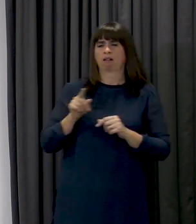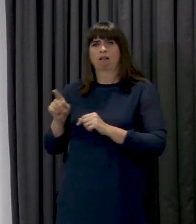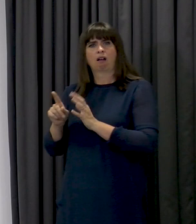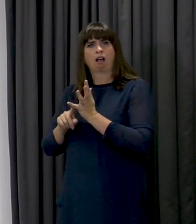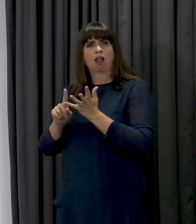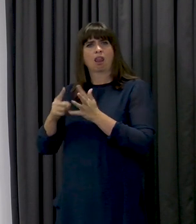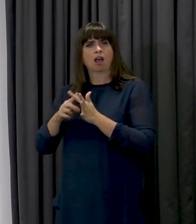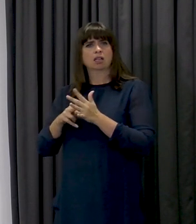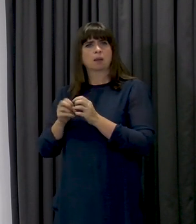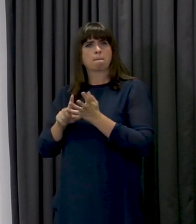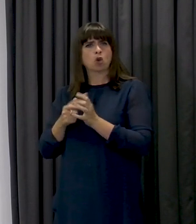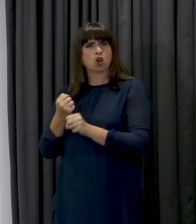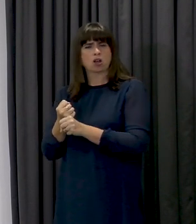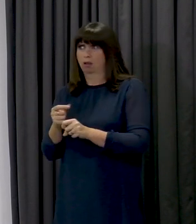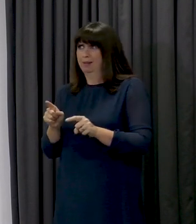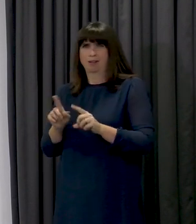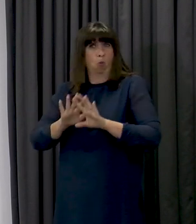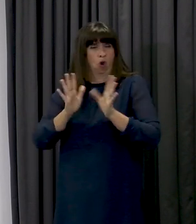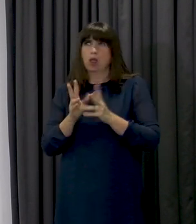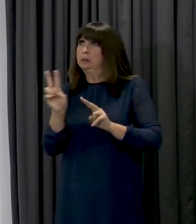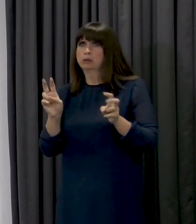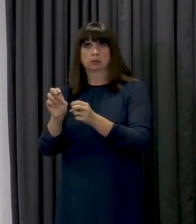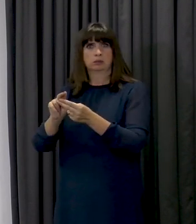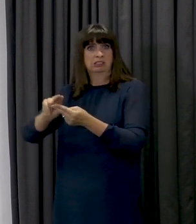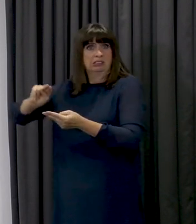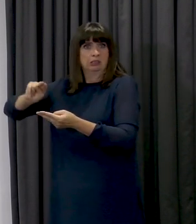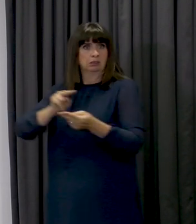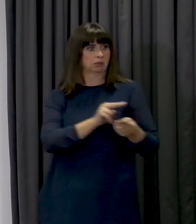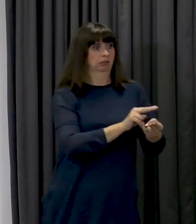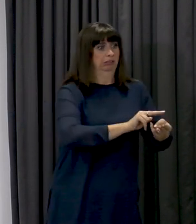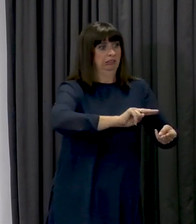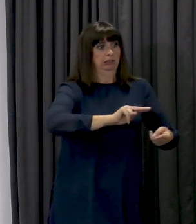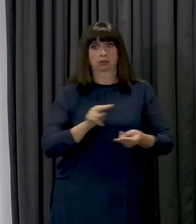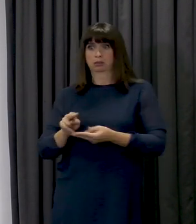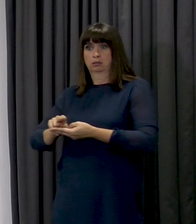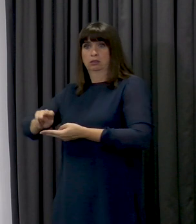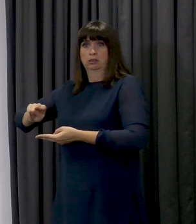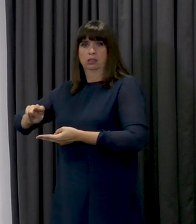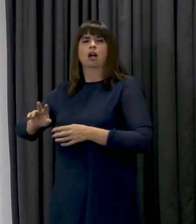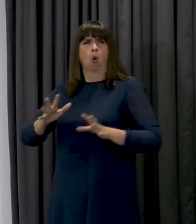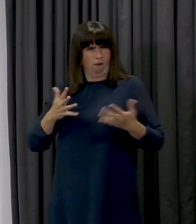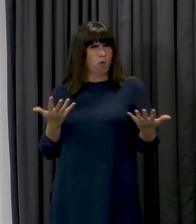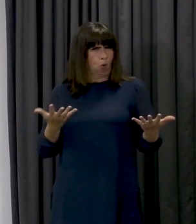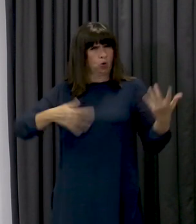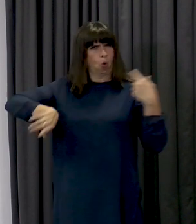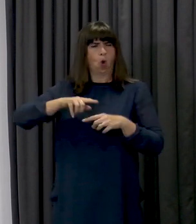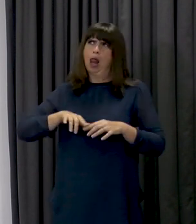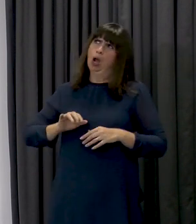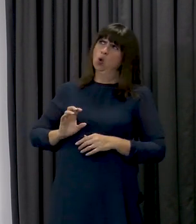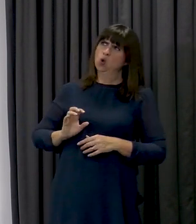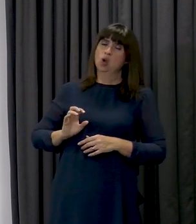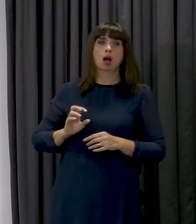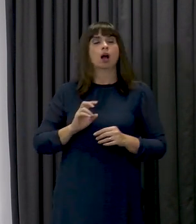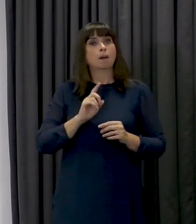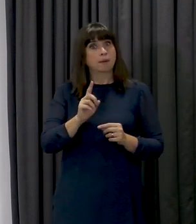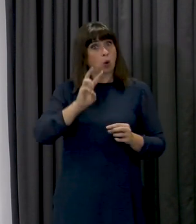world. This is a virus when you can go from a position, as we are in Wales today, where the virus is at its lowest ebb and